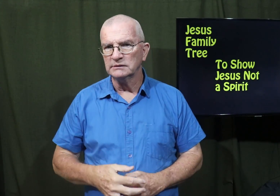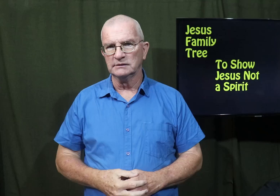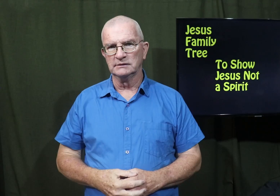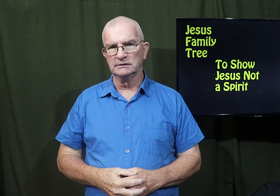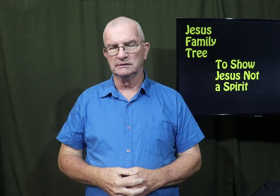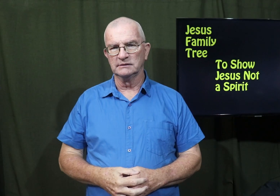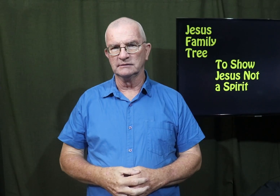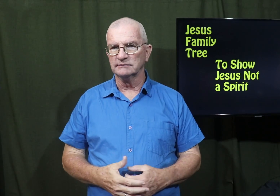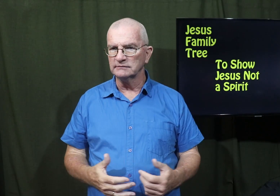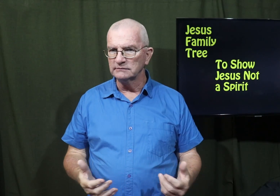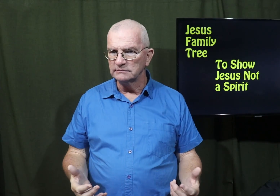you and me